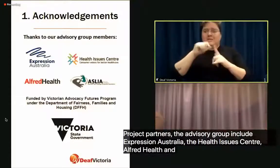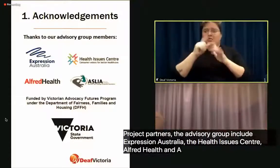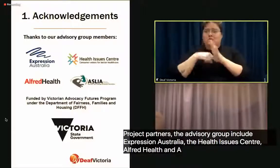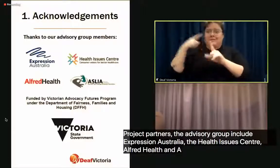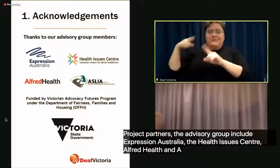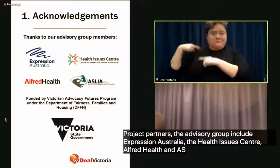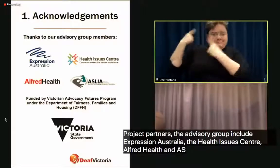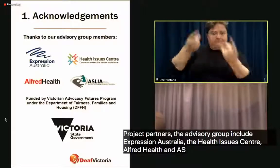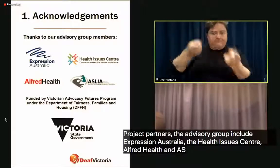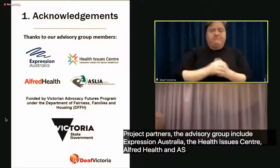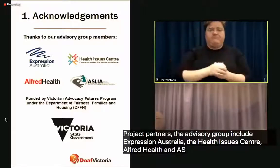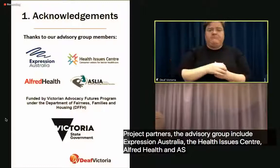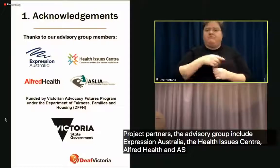wonderful